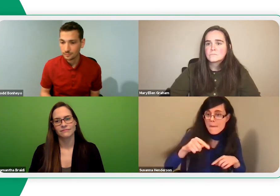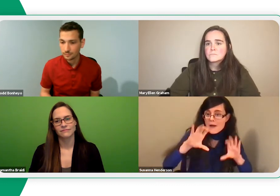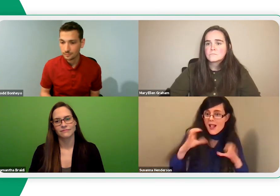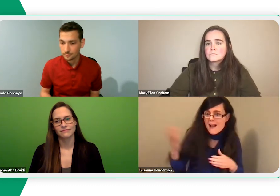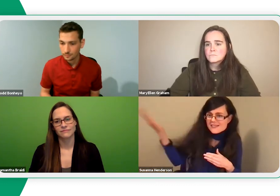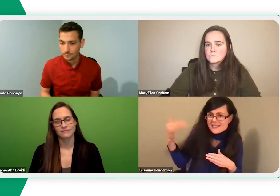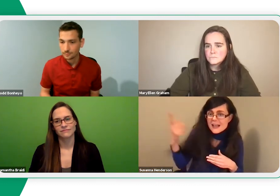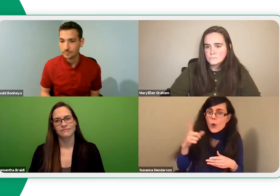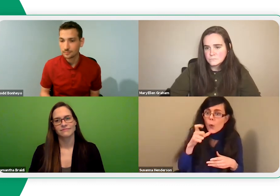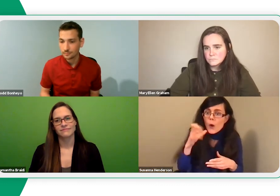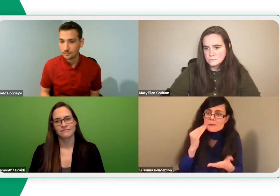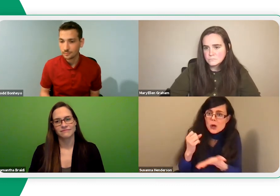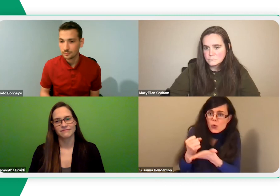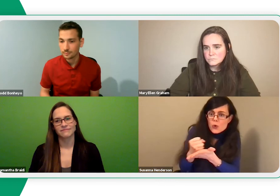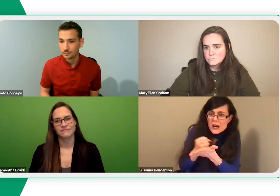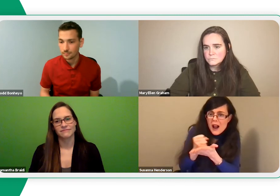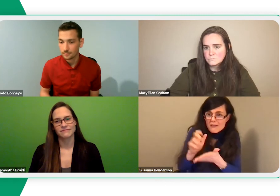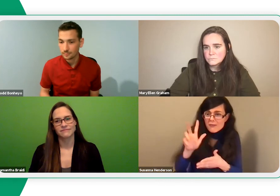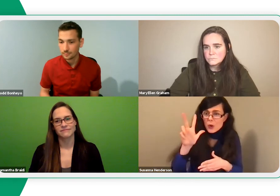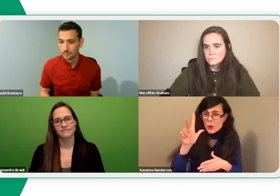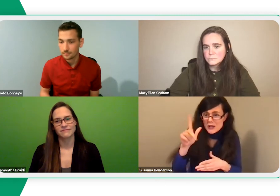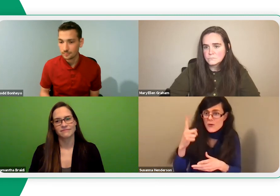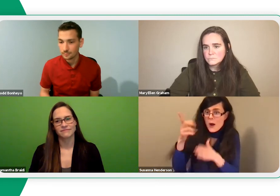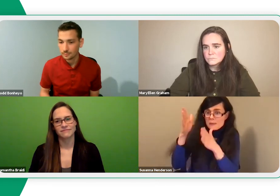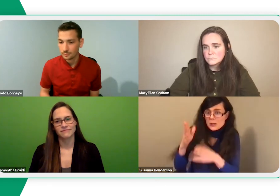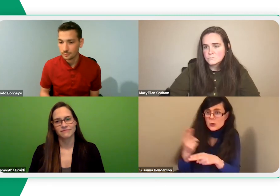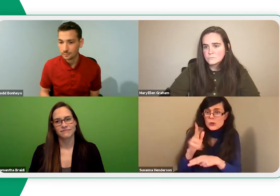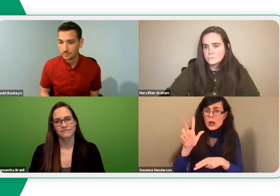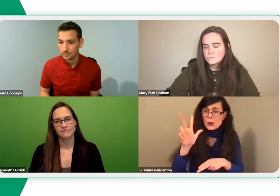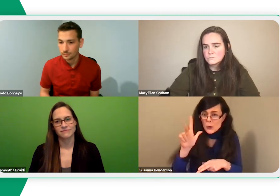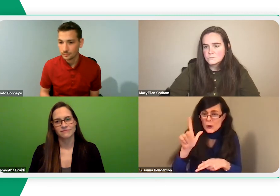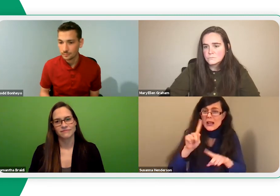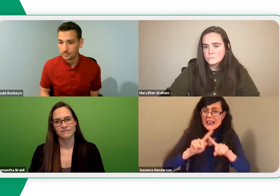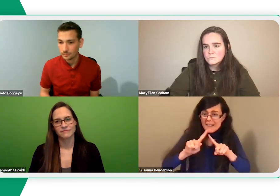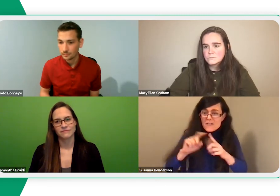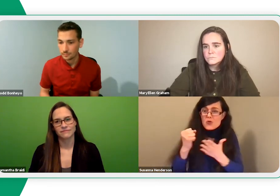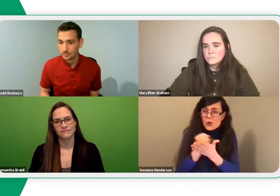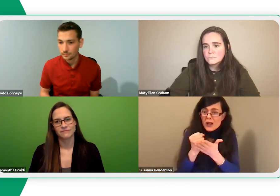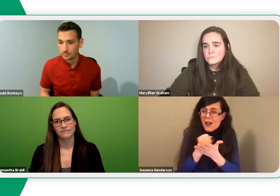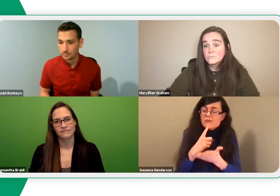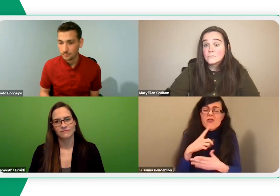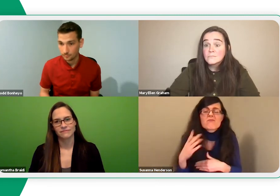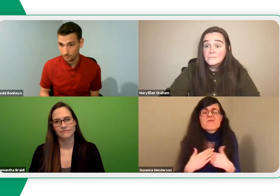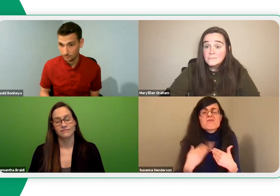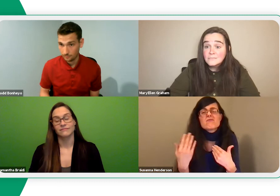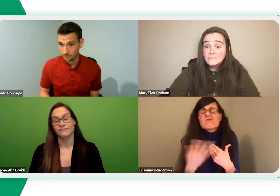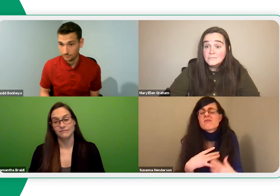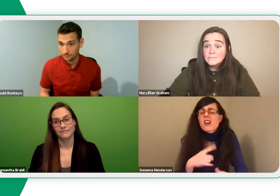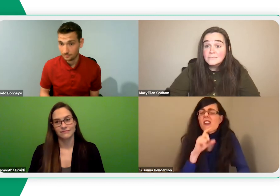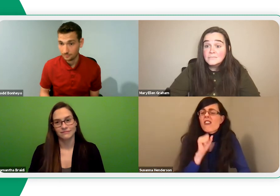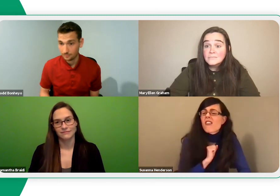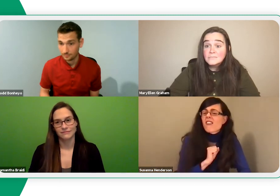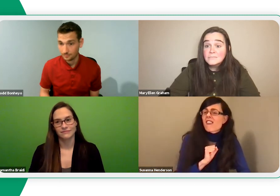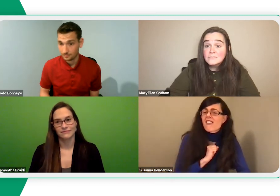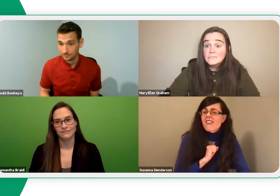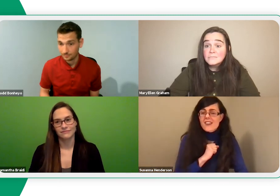I think having guest speakers come into a classroom, talk about credit cards. I mean, here was somebody came in and talked, they